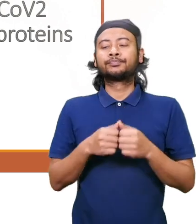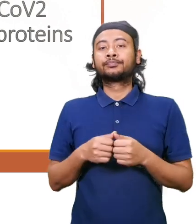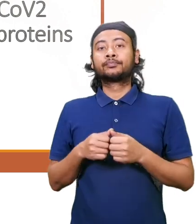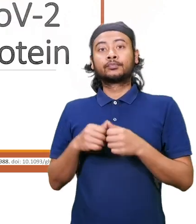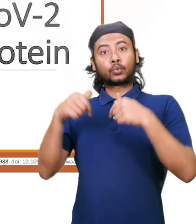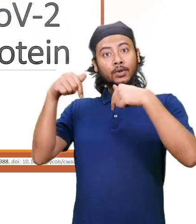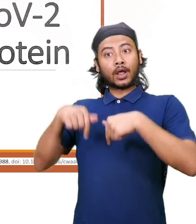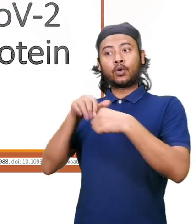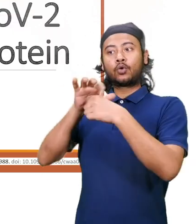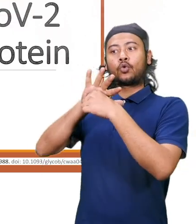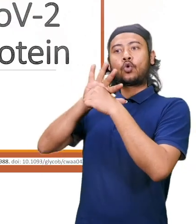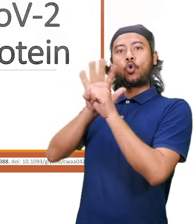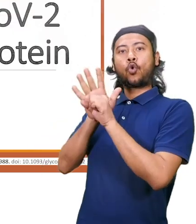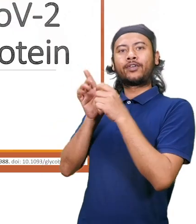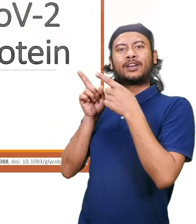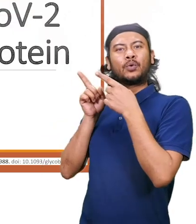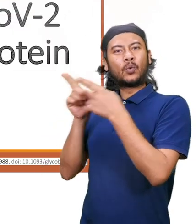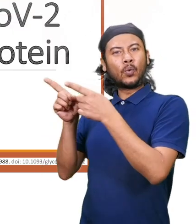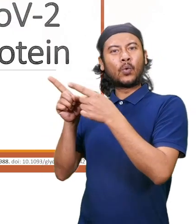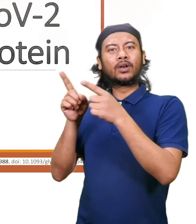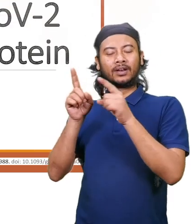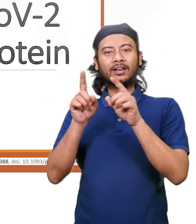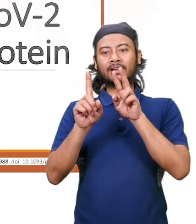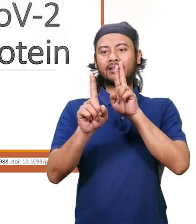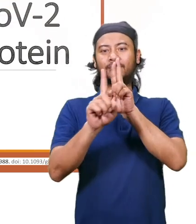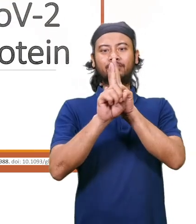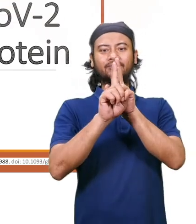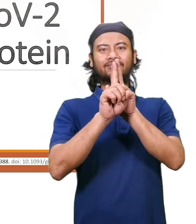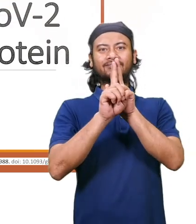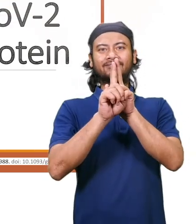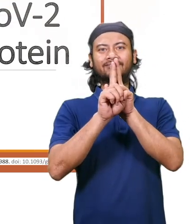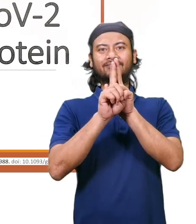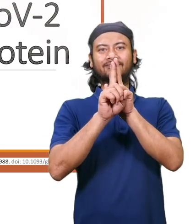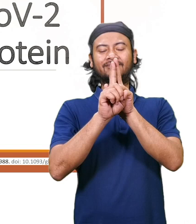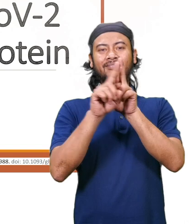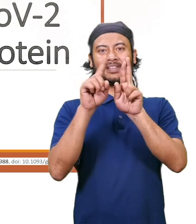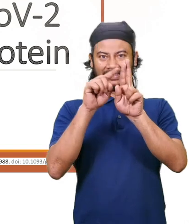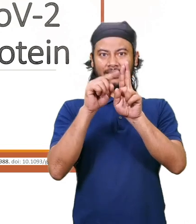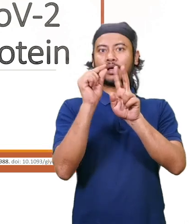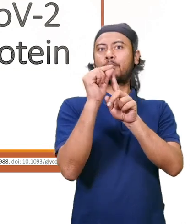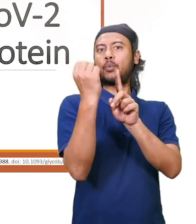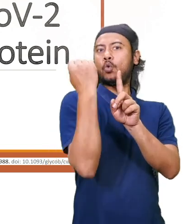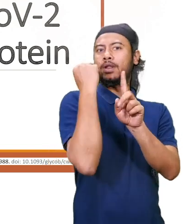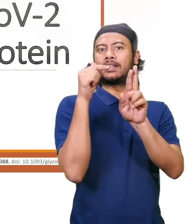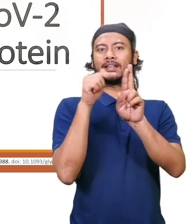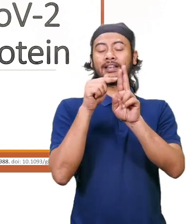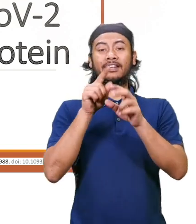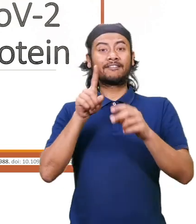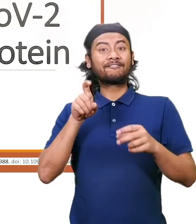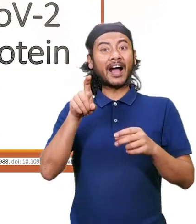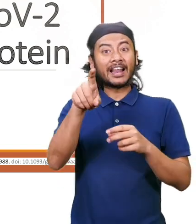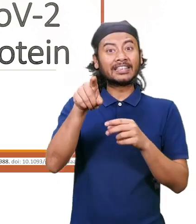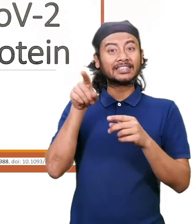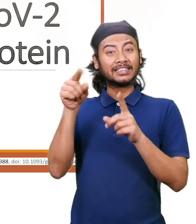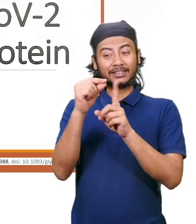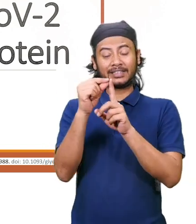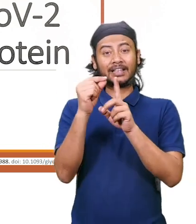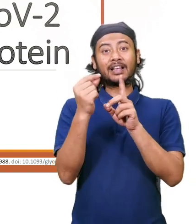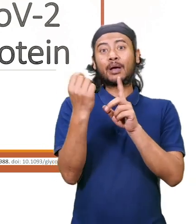So now focus on spike protein of SARS-CoV-2. So this is one of the most important